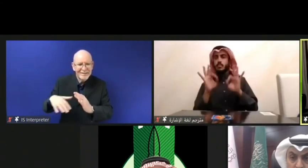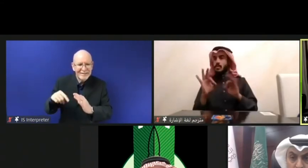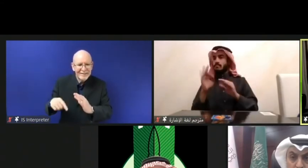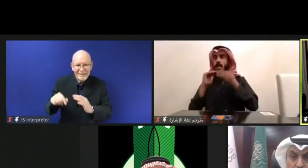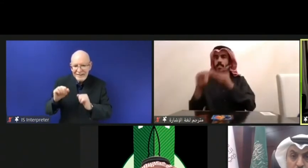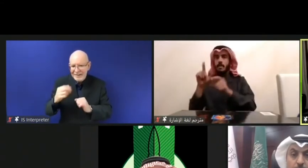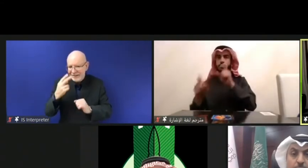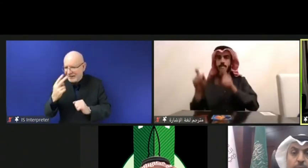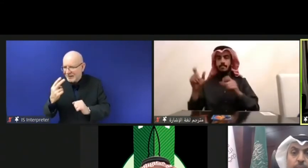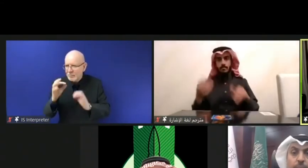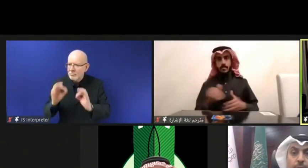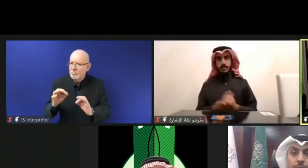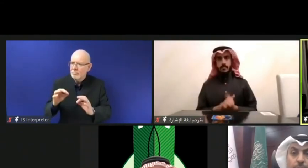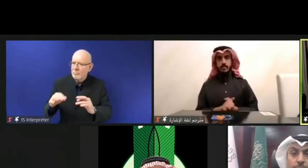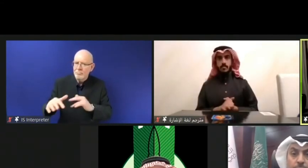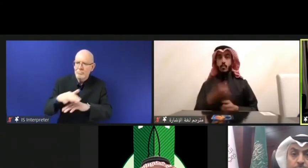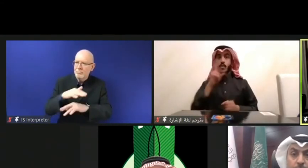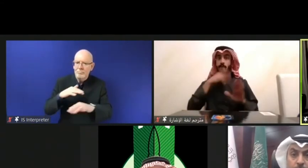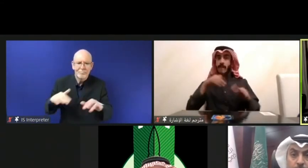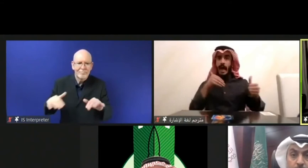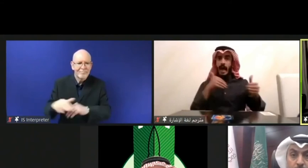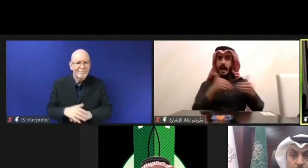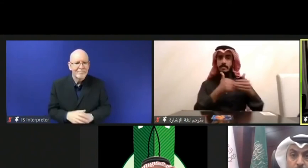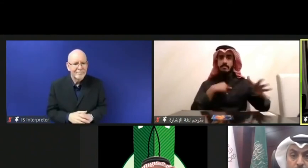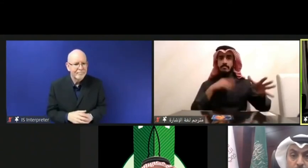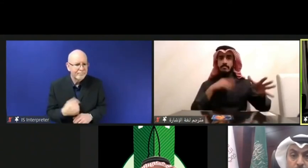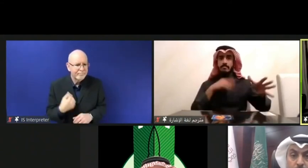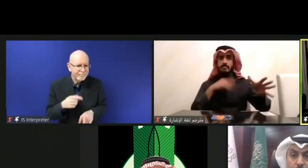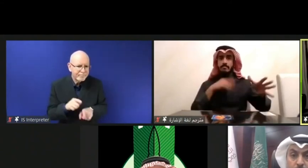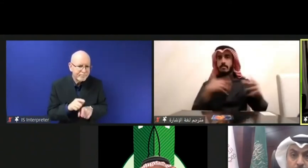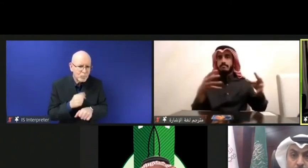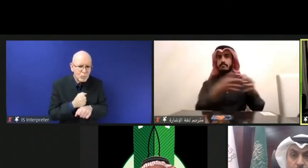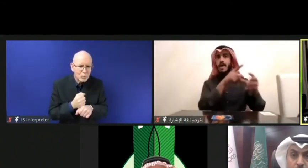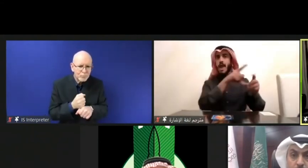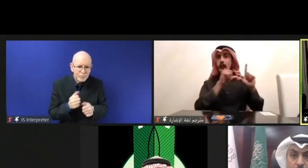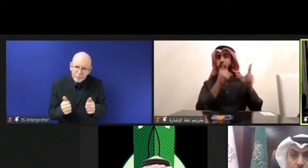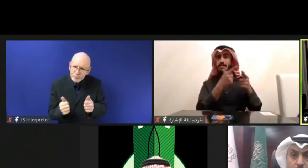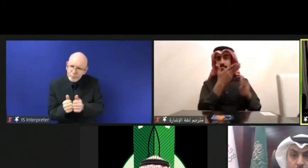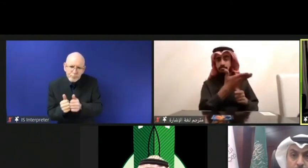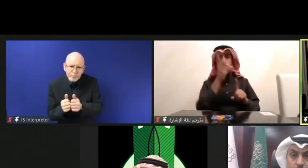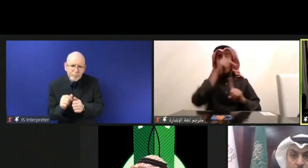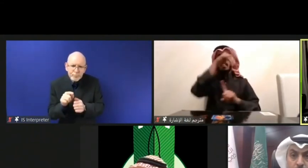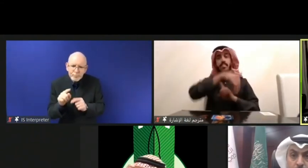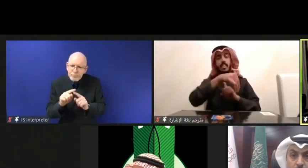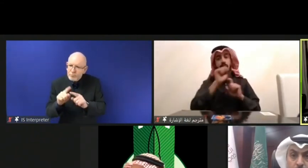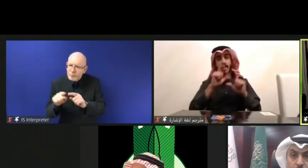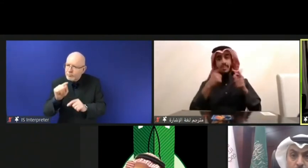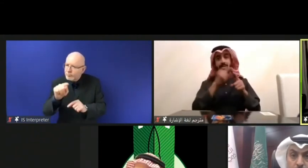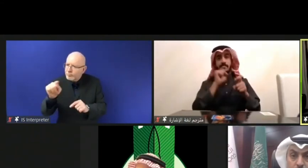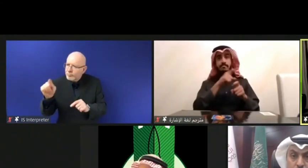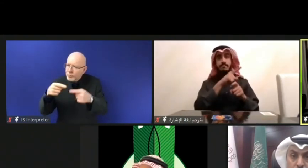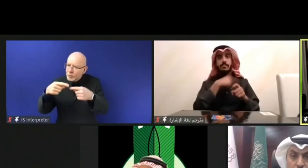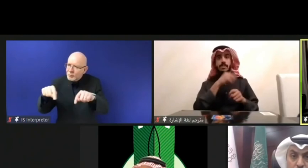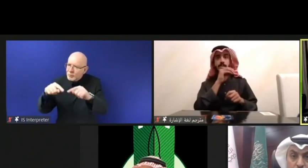various commissions like the Sports Commission and the Entertainment Commission that any events also take